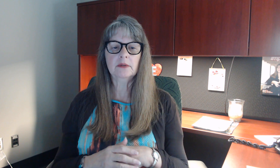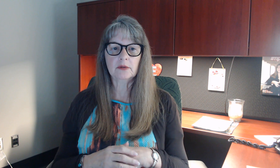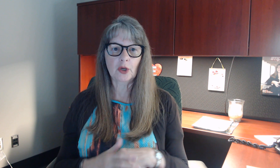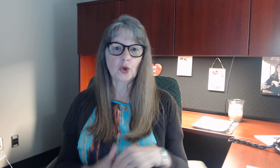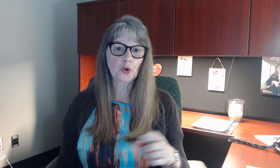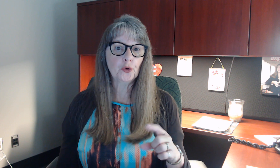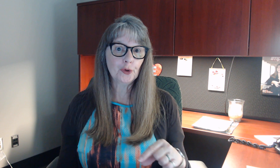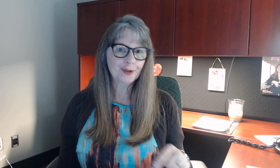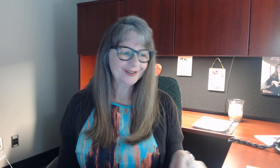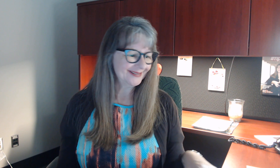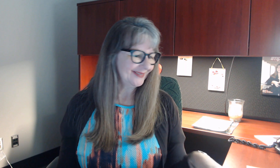a learner.